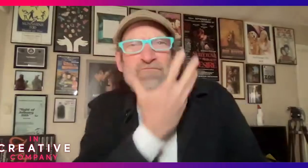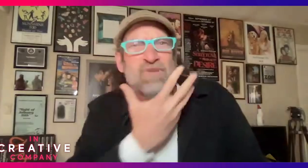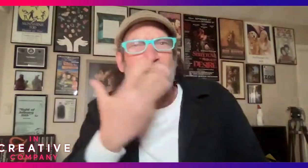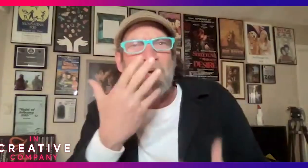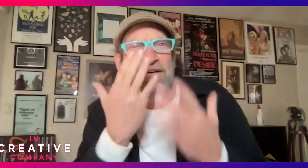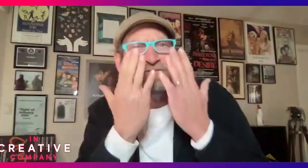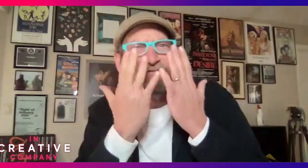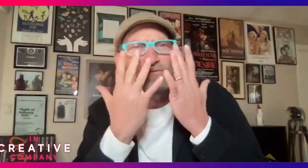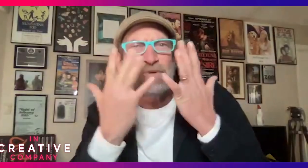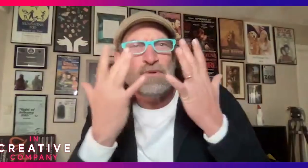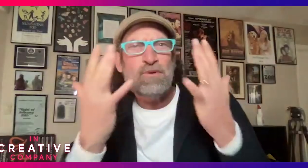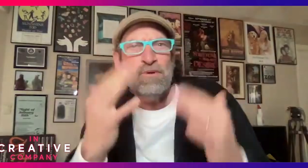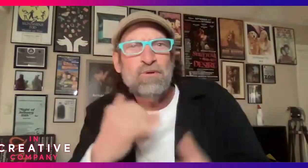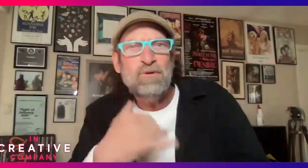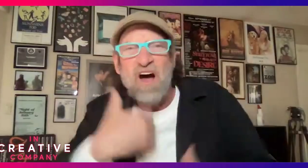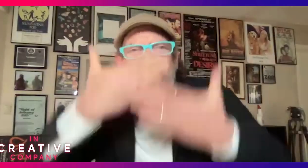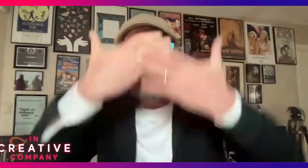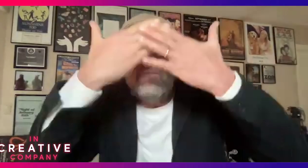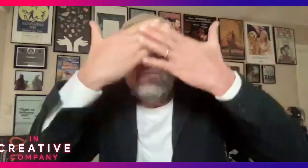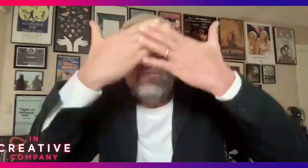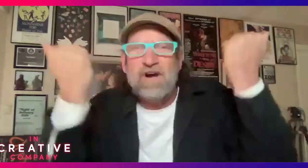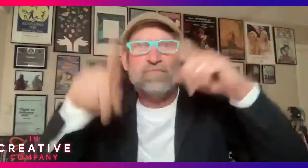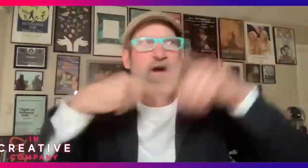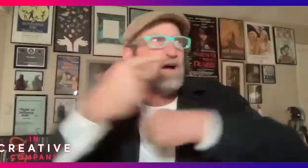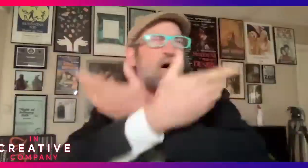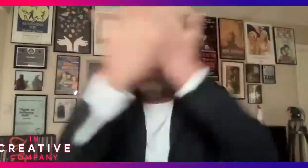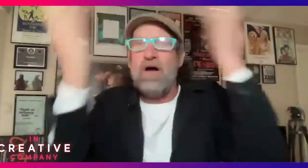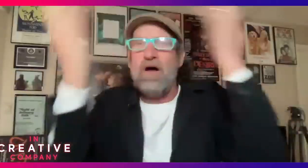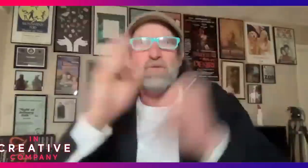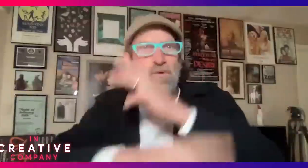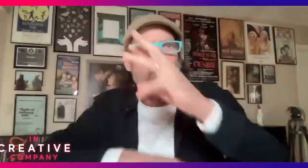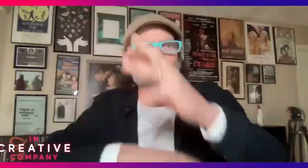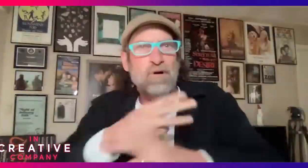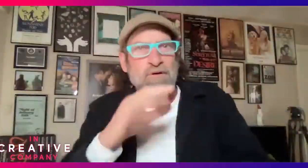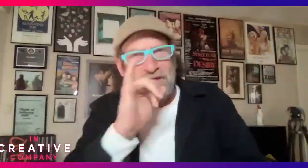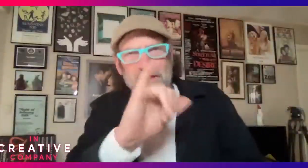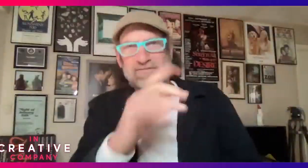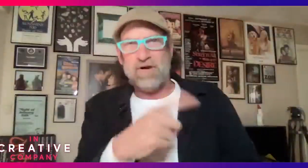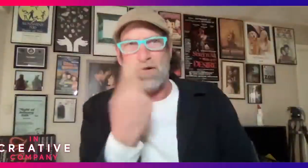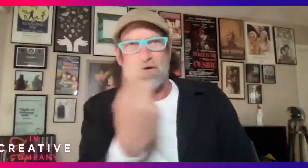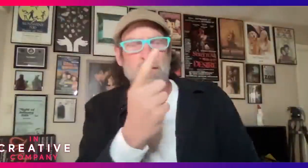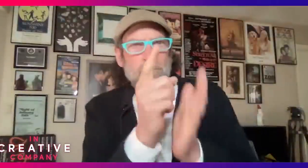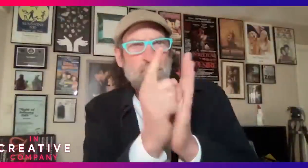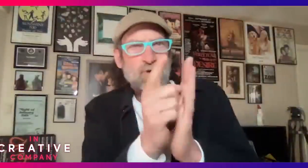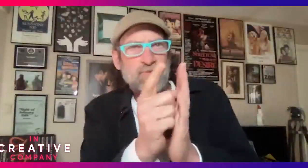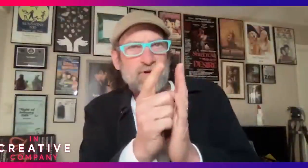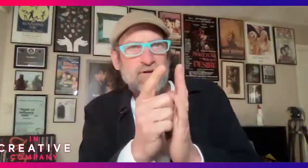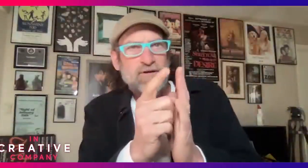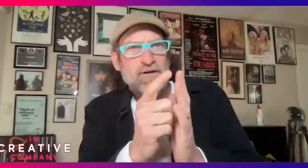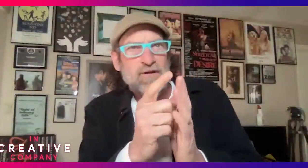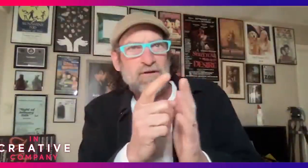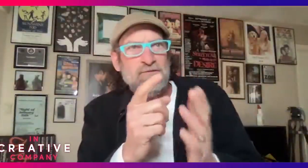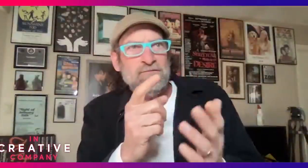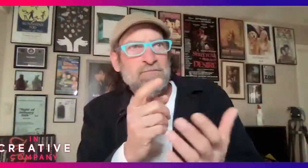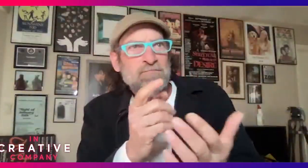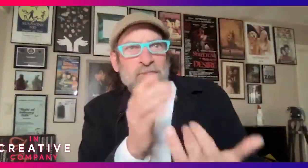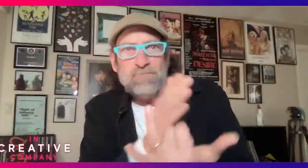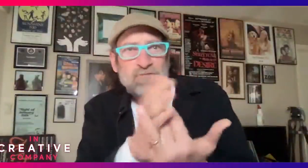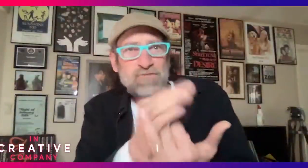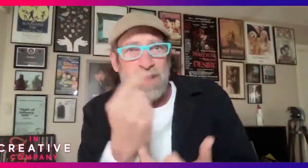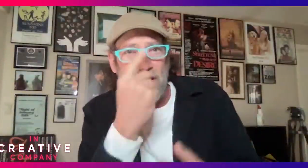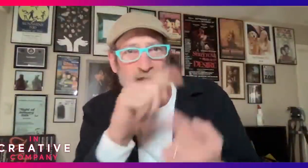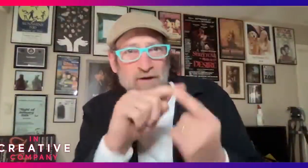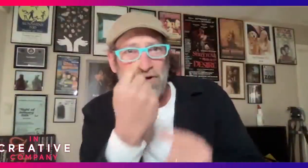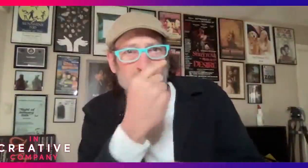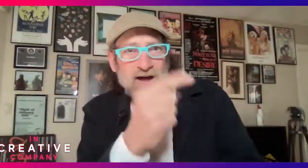I really wanted to really understand and see and analyze her facial expressions. I wanted to forget about the outside world